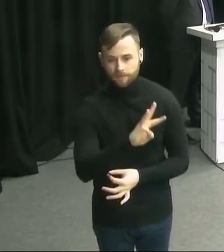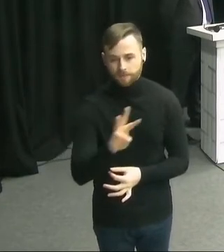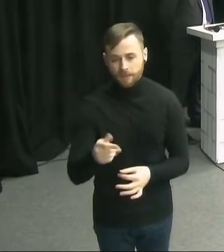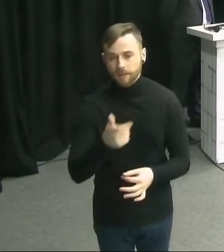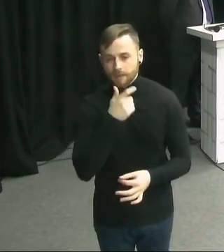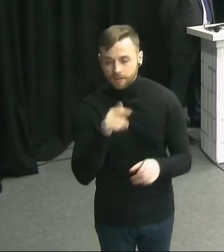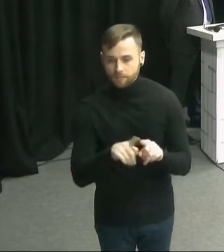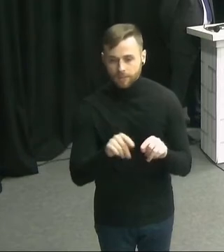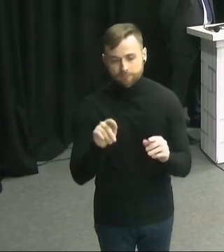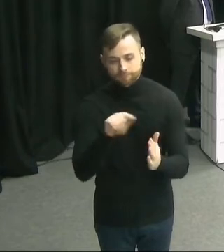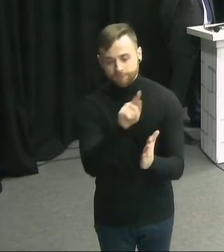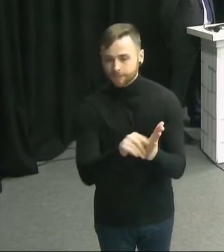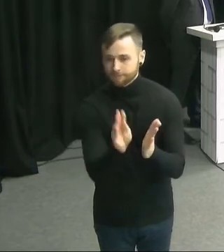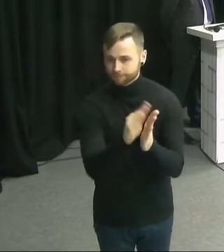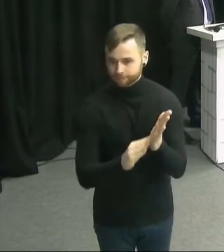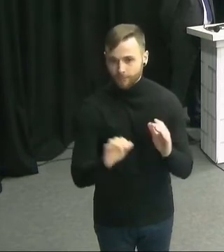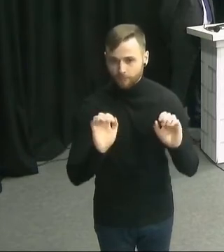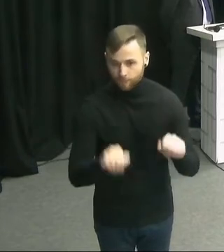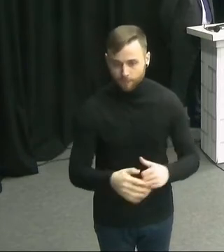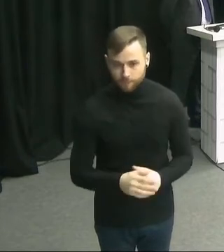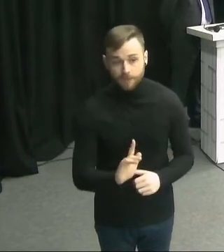slido.com. Everybody can